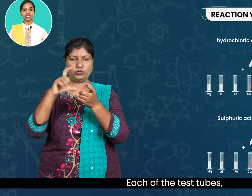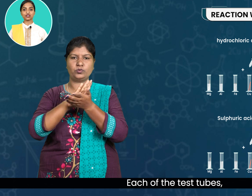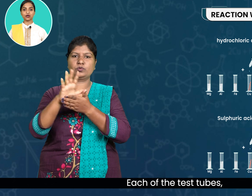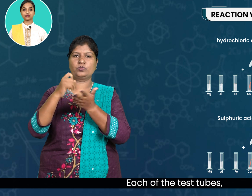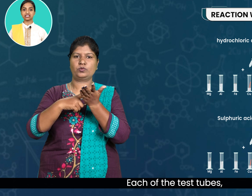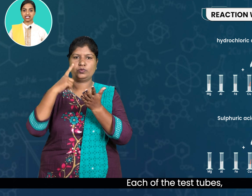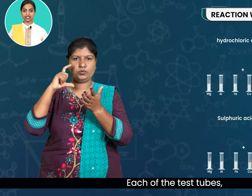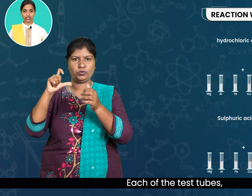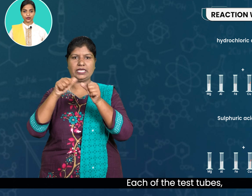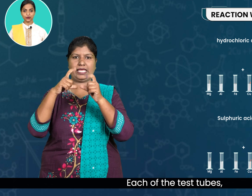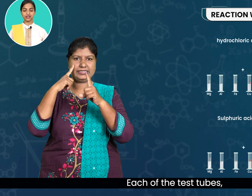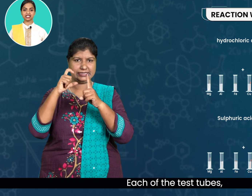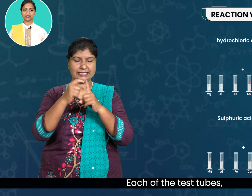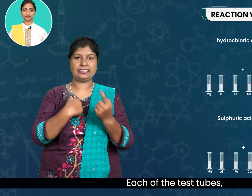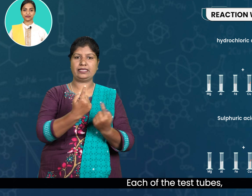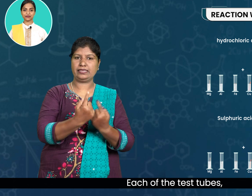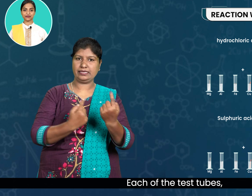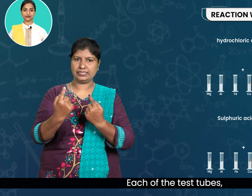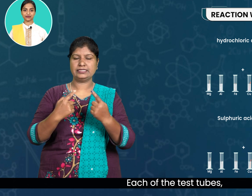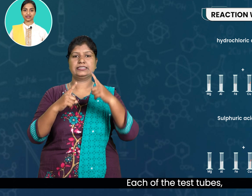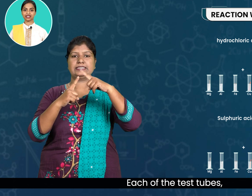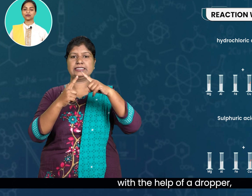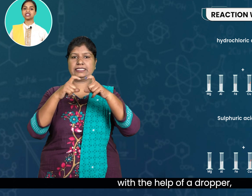to each of the test tubes